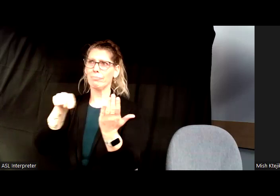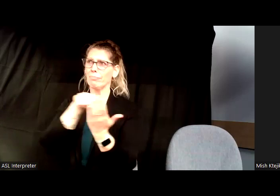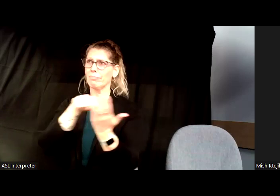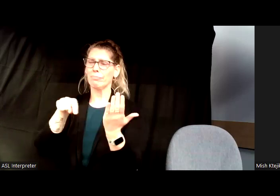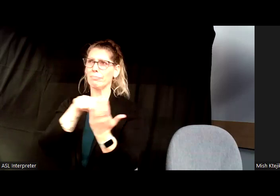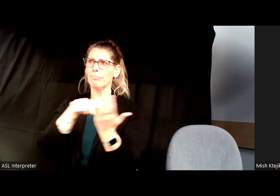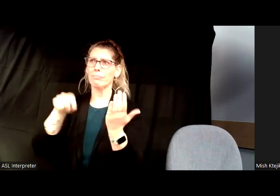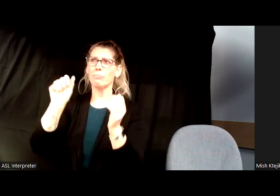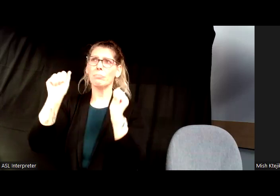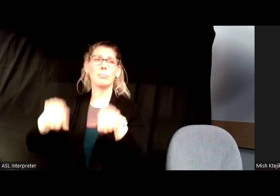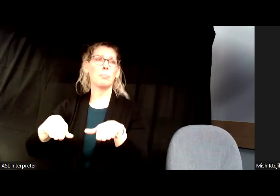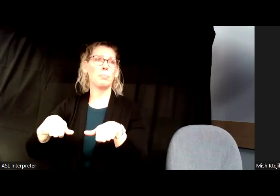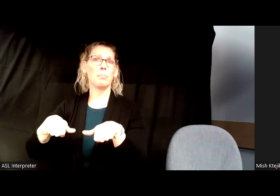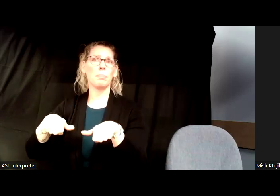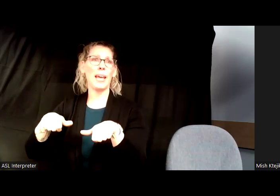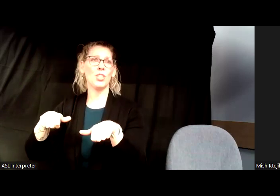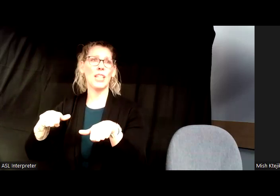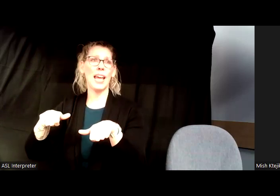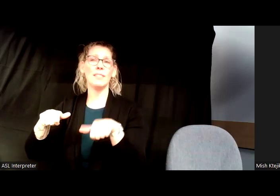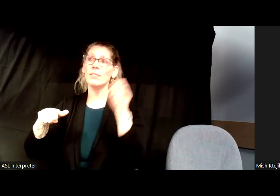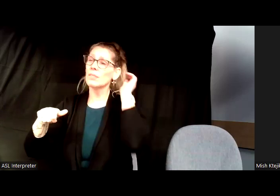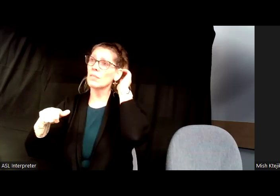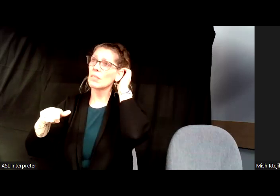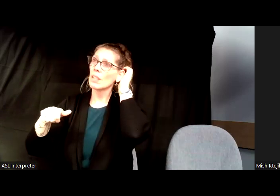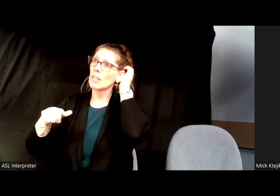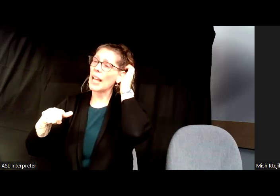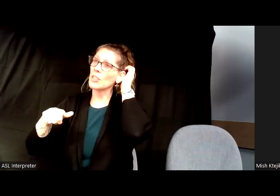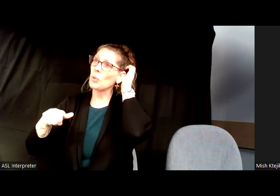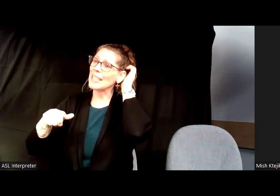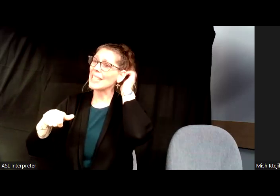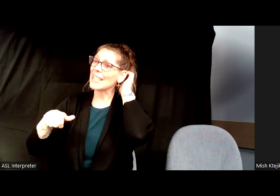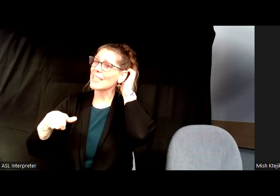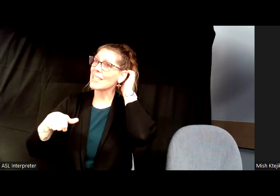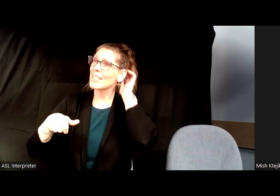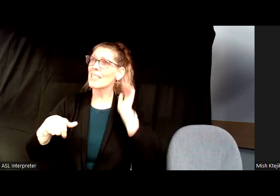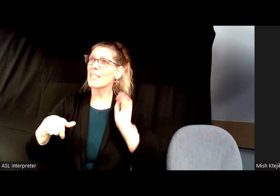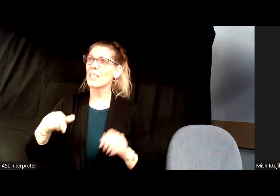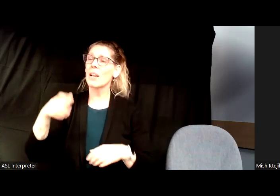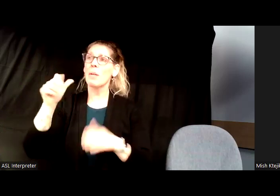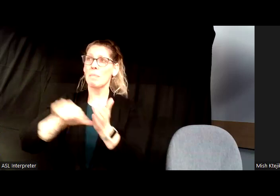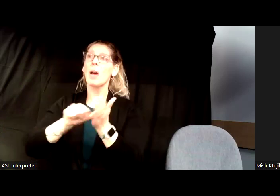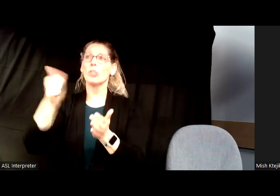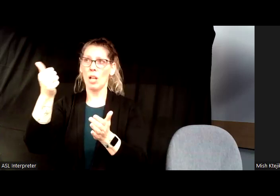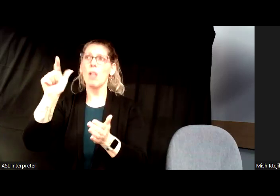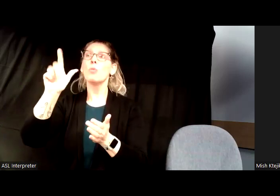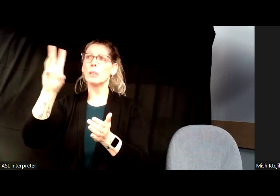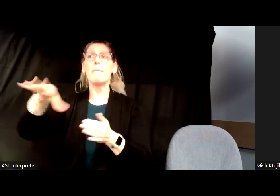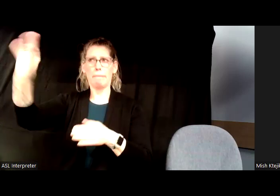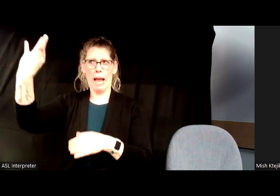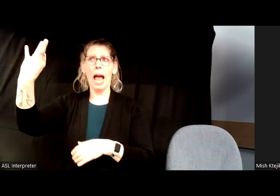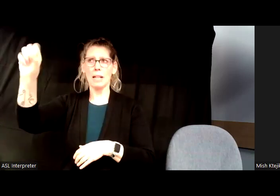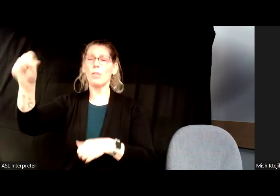but it could be written differently. Page 10, line 26. No, I had found that, but